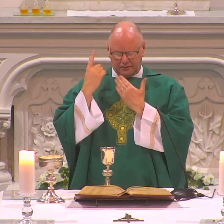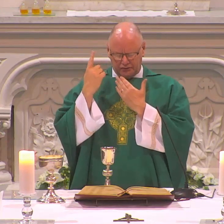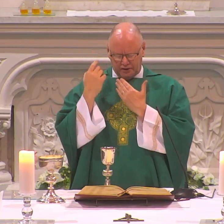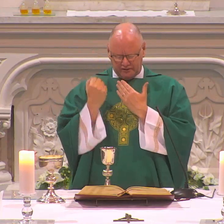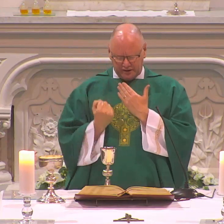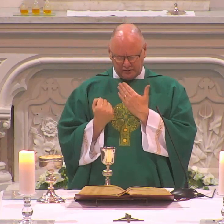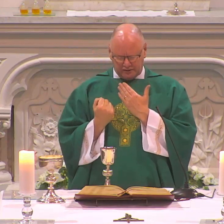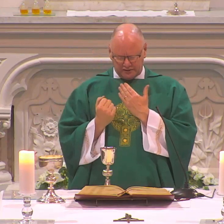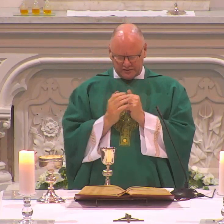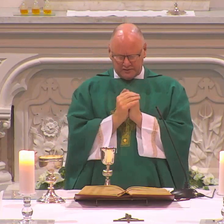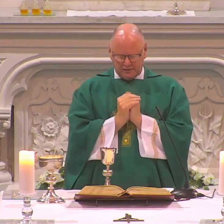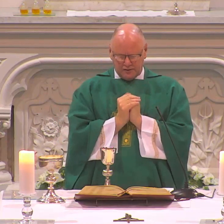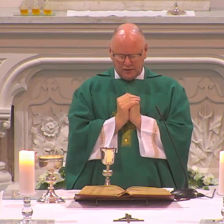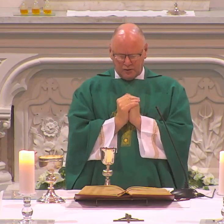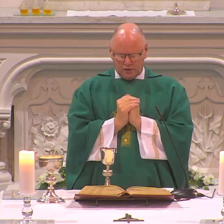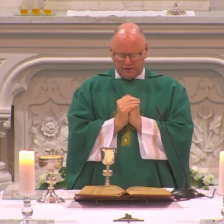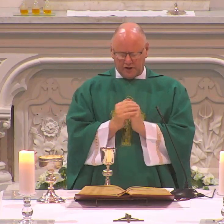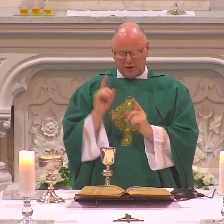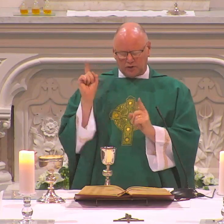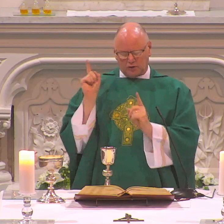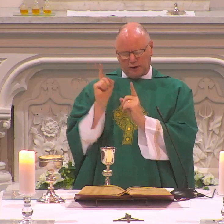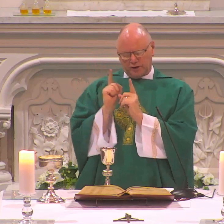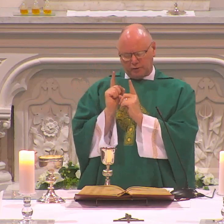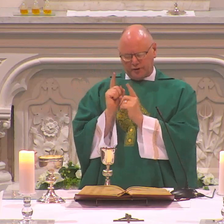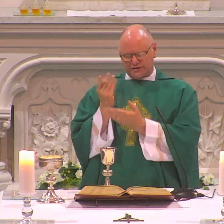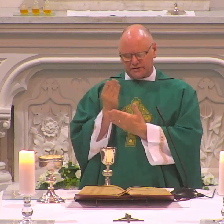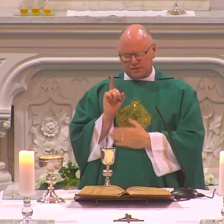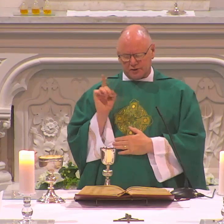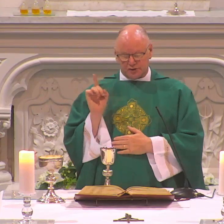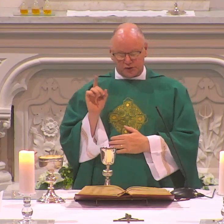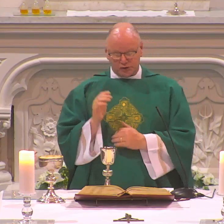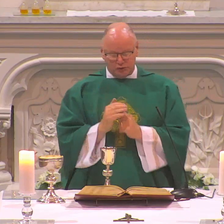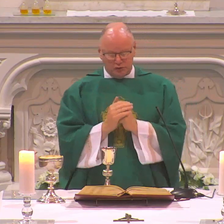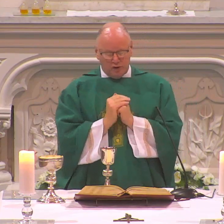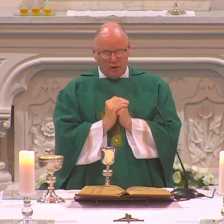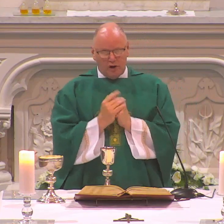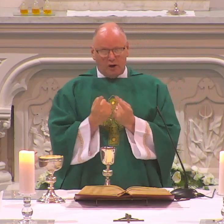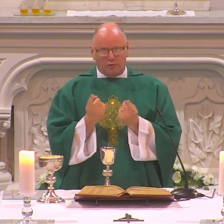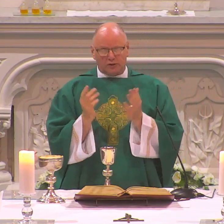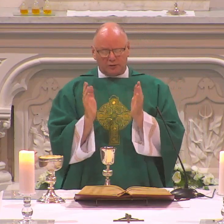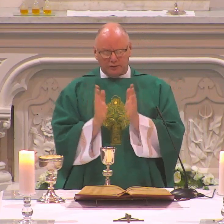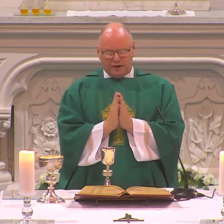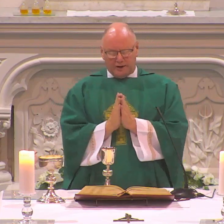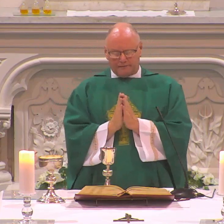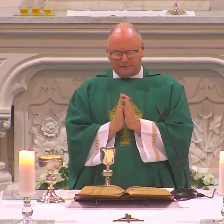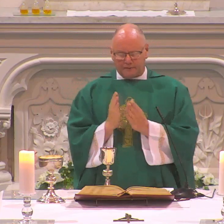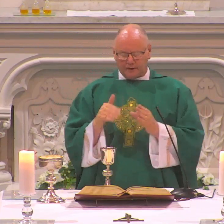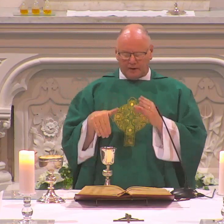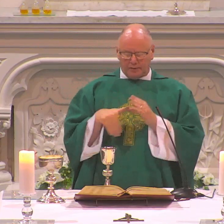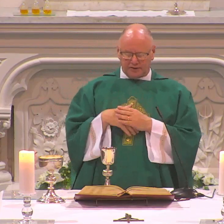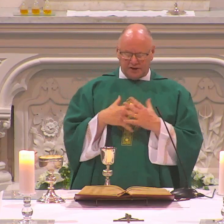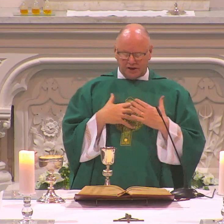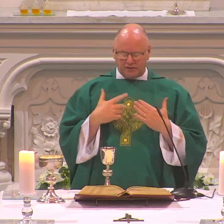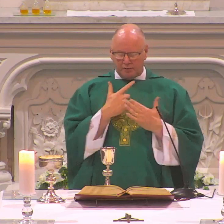that you have held us worthy to be in your presence and minister to you. Humbly we pray